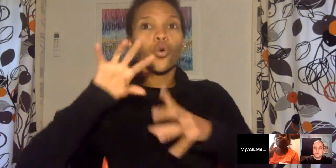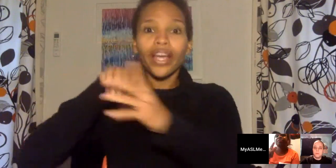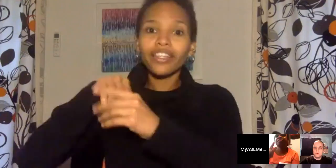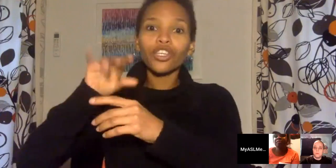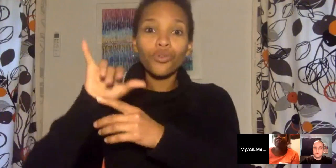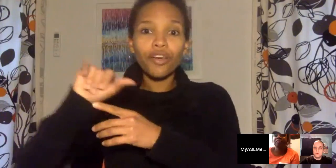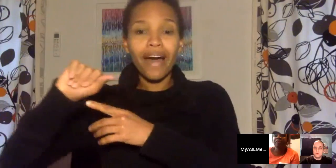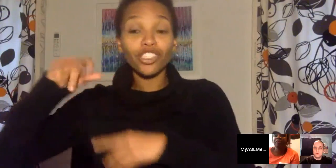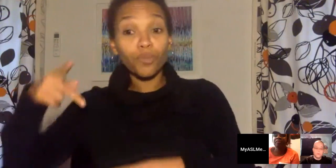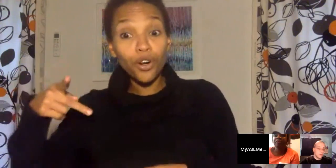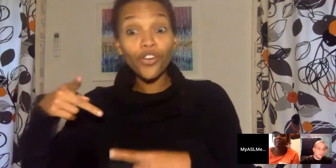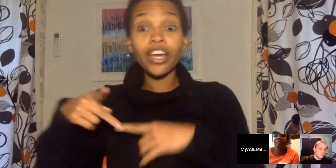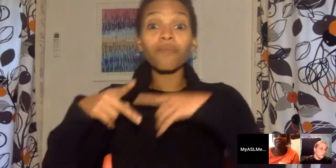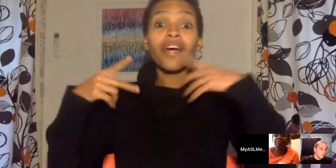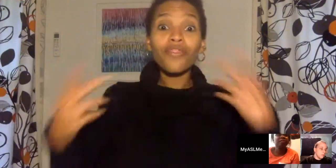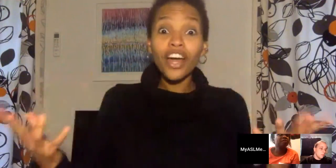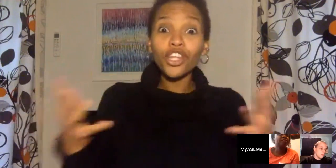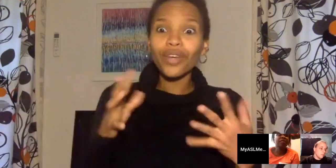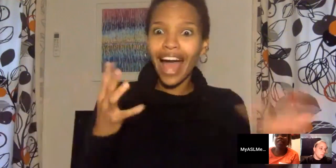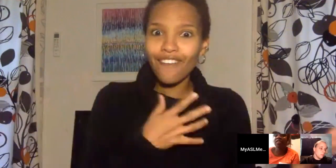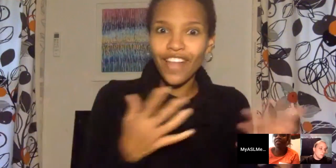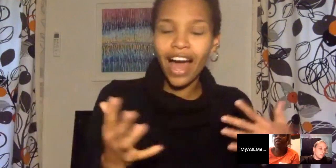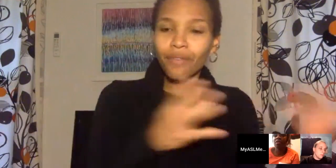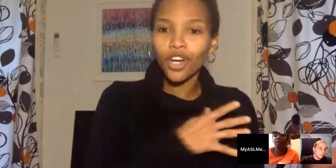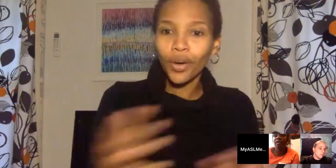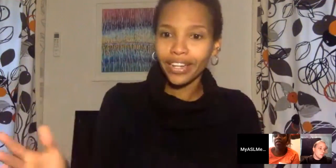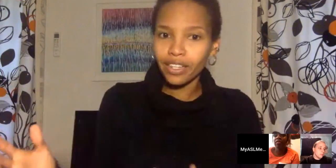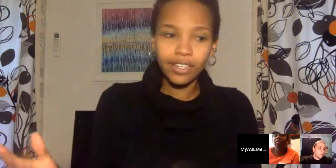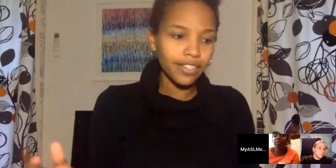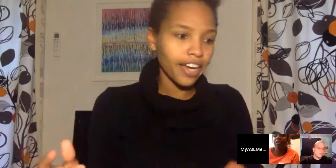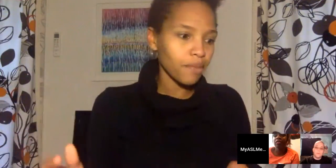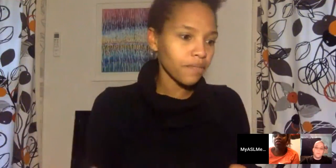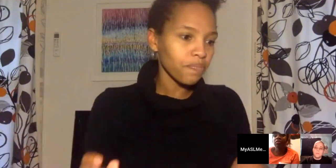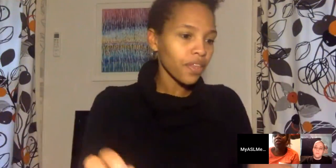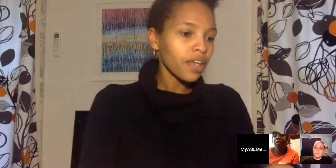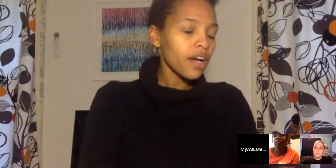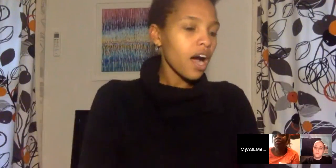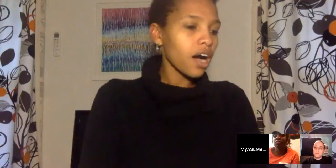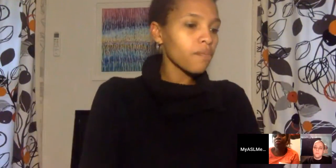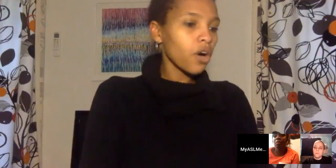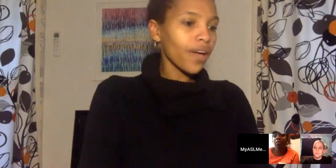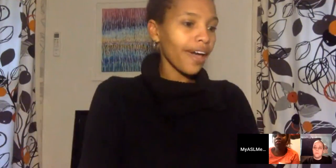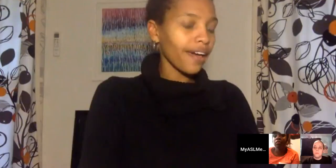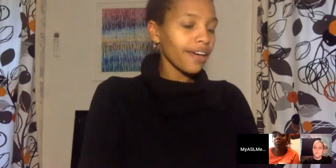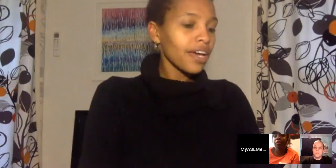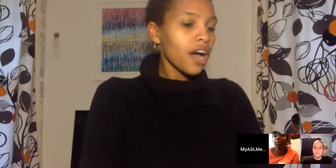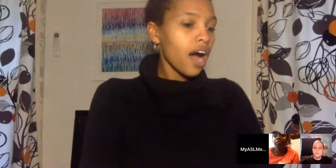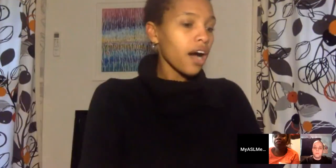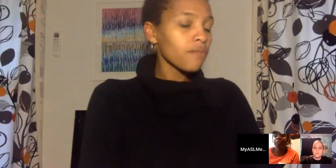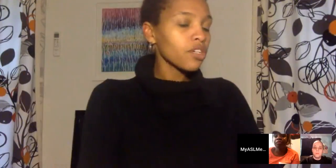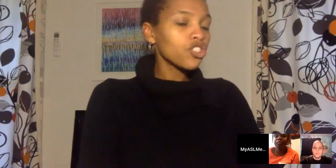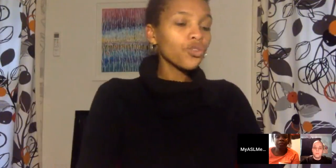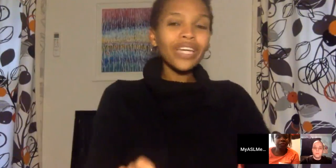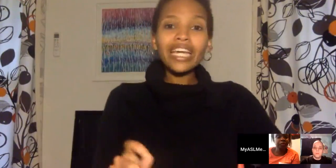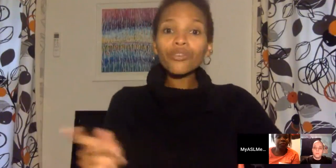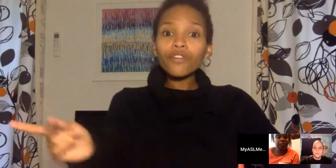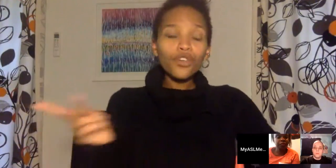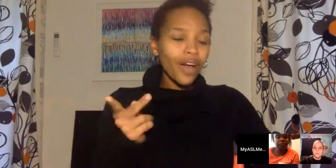joined the youth ambassador program, then you would have that going into the assignment. Okay. Do either of you